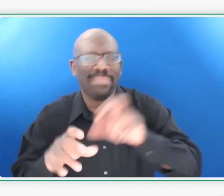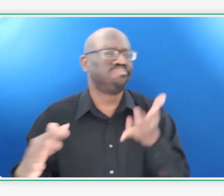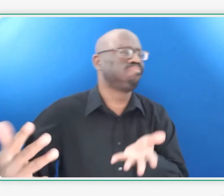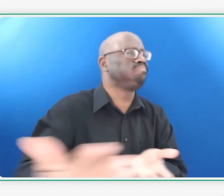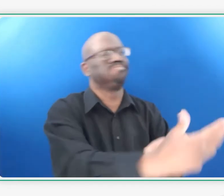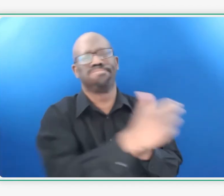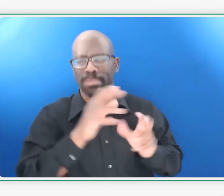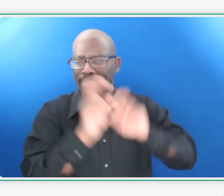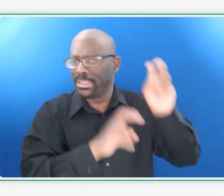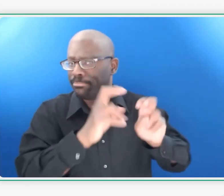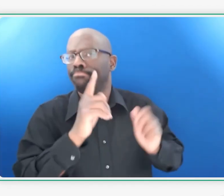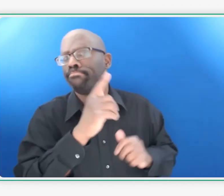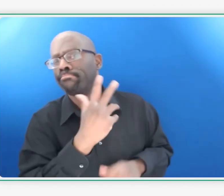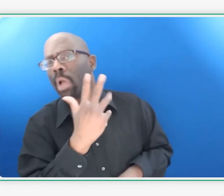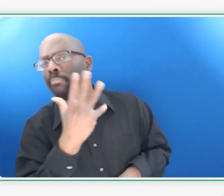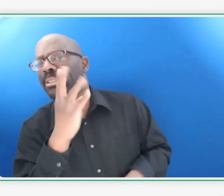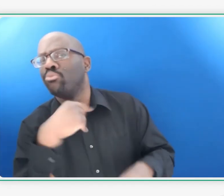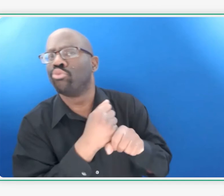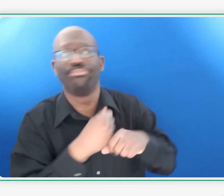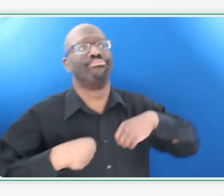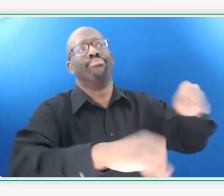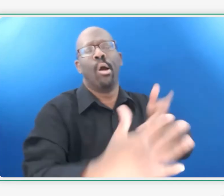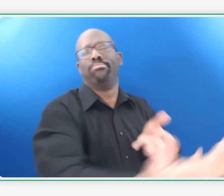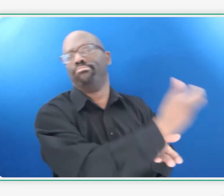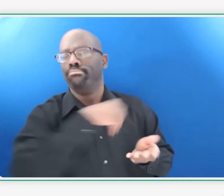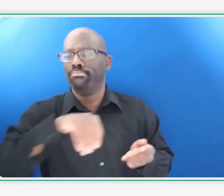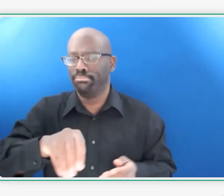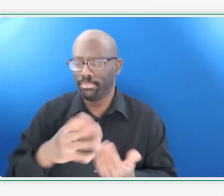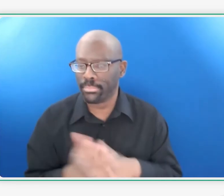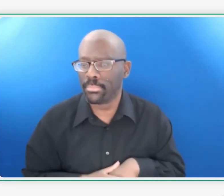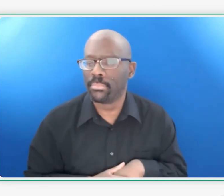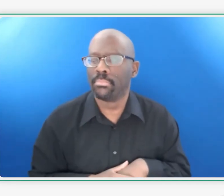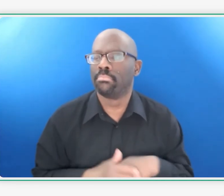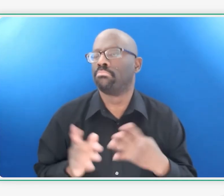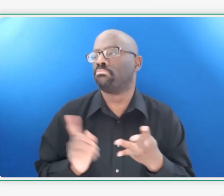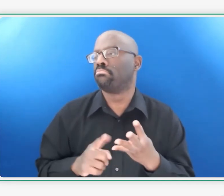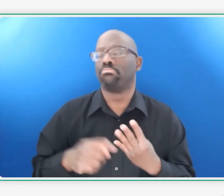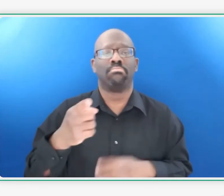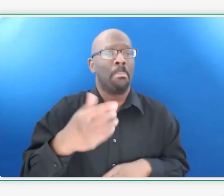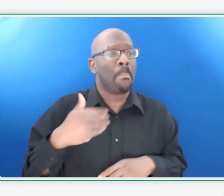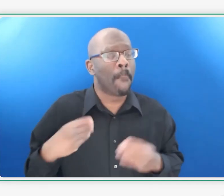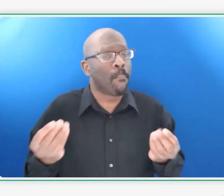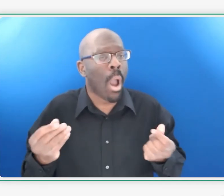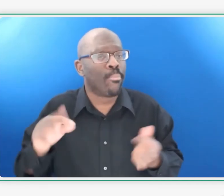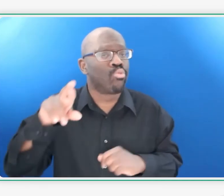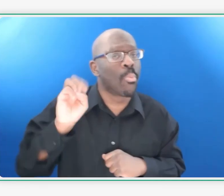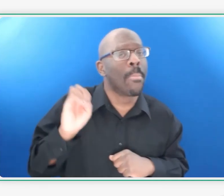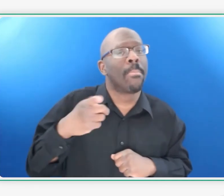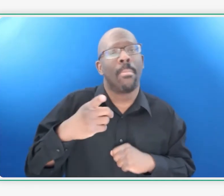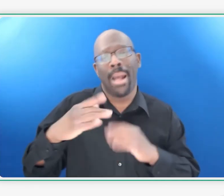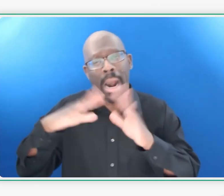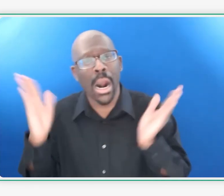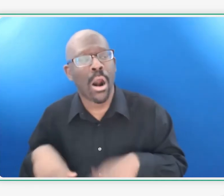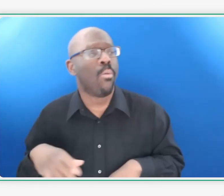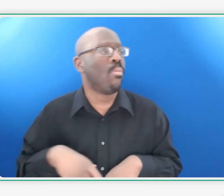And then we have stock and bonds and various investments where you put the money in upfront and then years down the line, you're able to cash out and get the money that way.